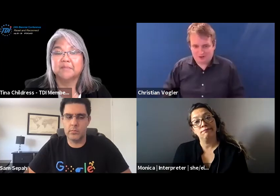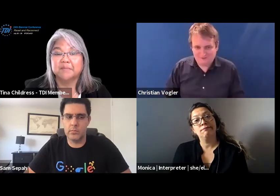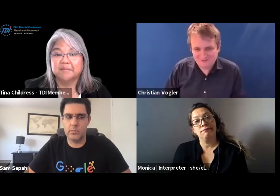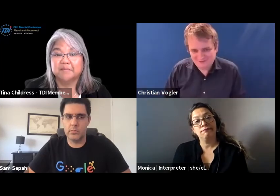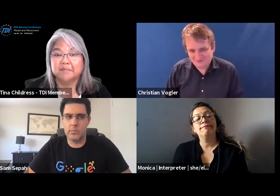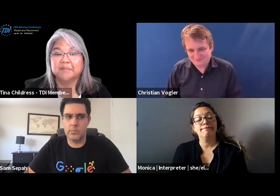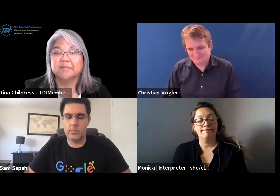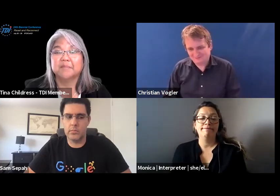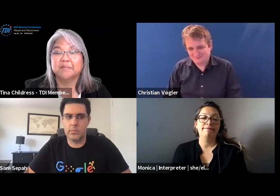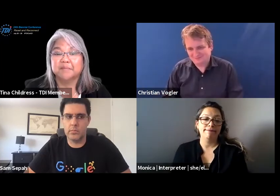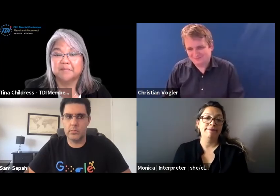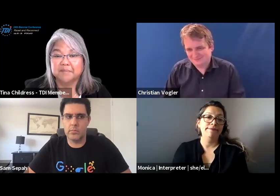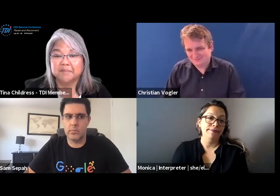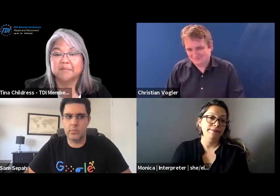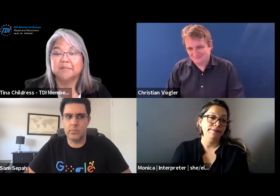And that problem still has yet to be resolved.